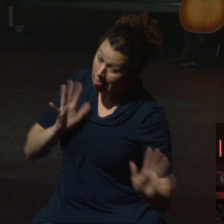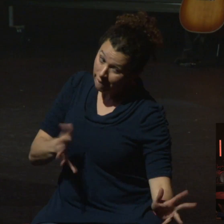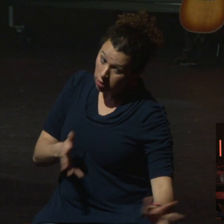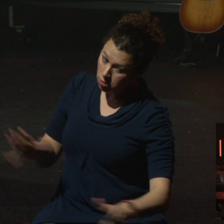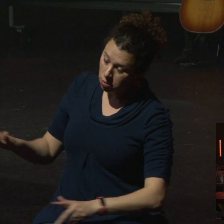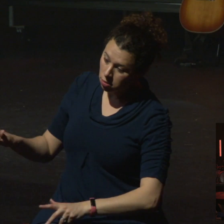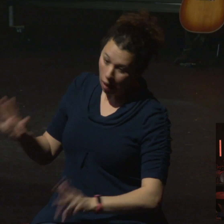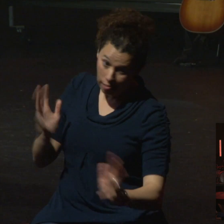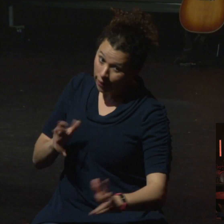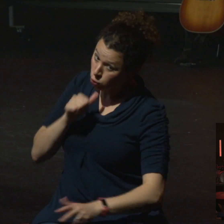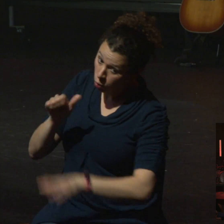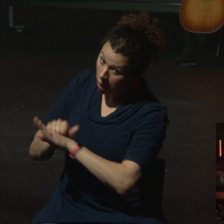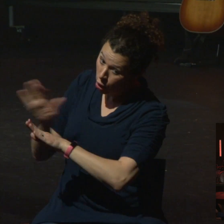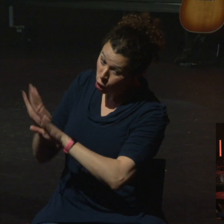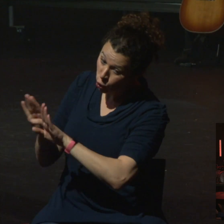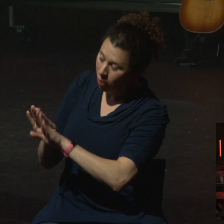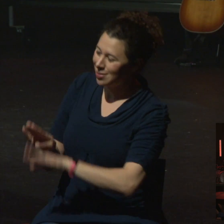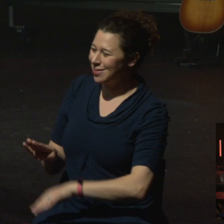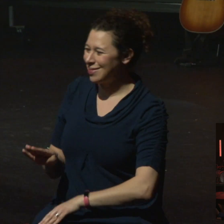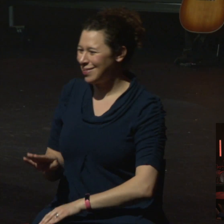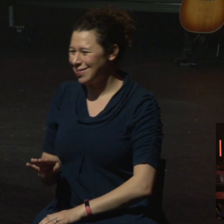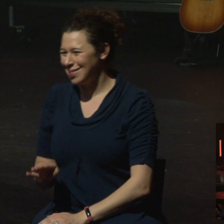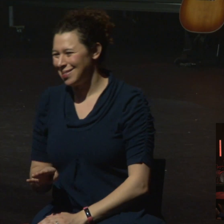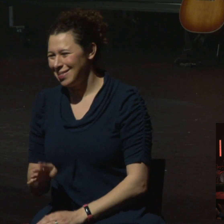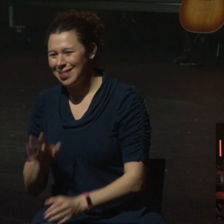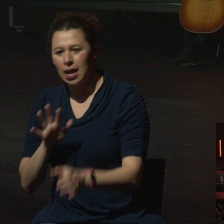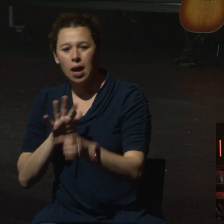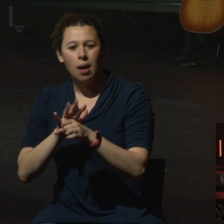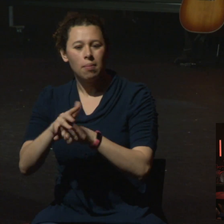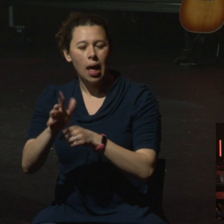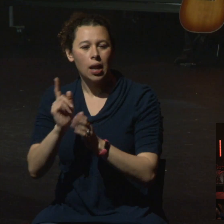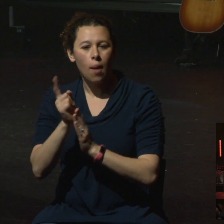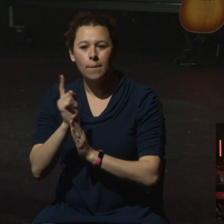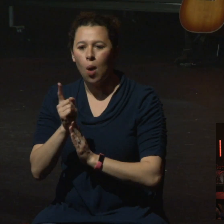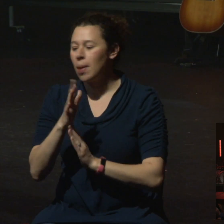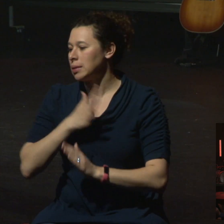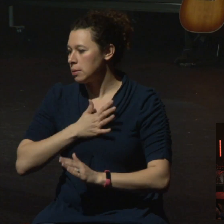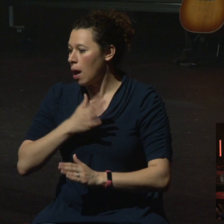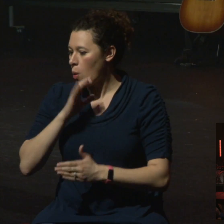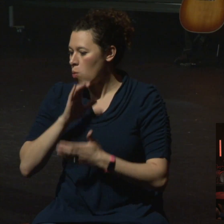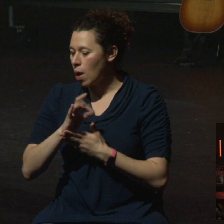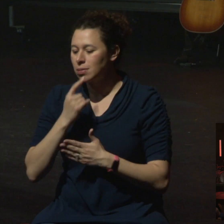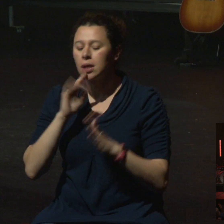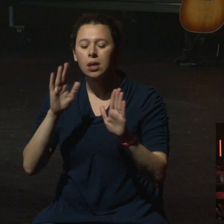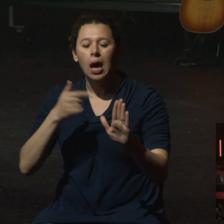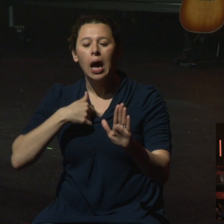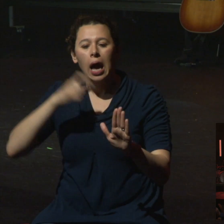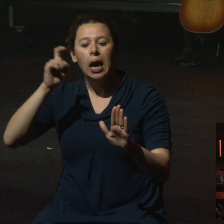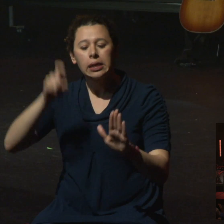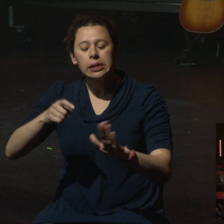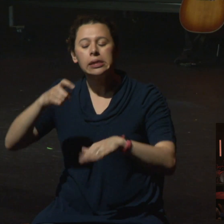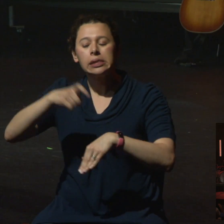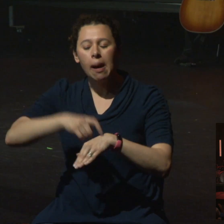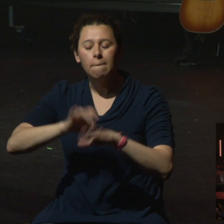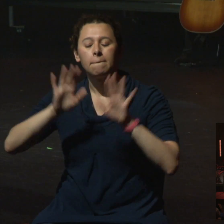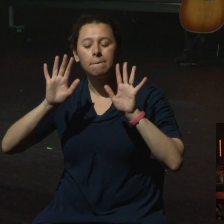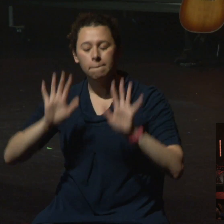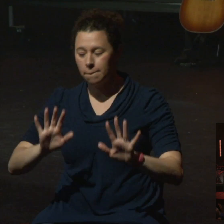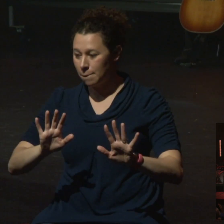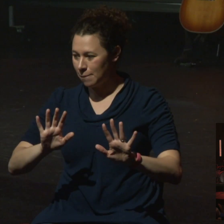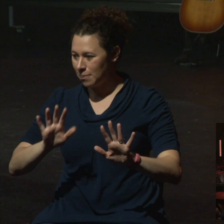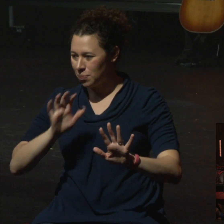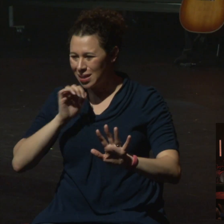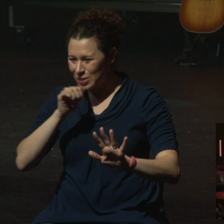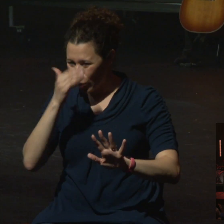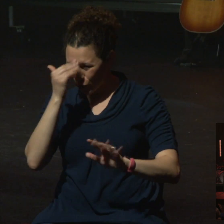Don't knock on that door. There's plenty of moments where she's just like, I need some time. Don't forget about worship. Here's the